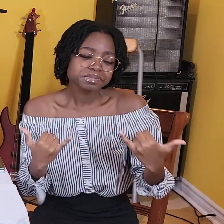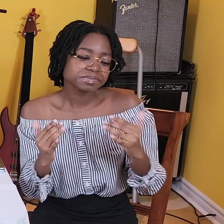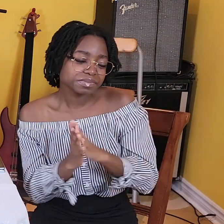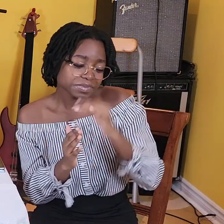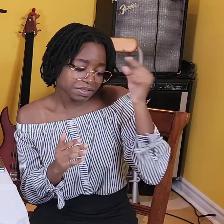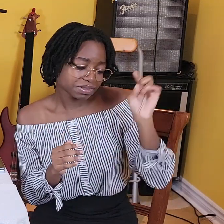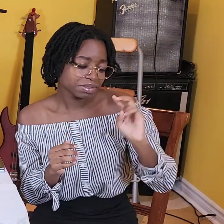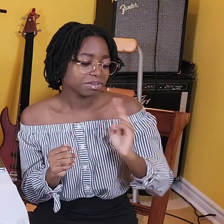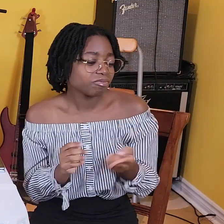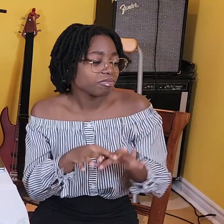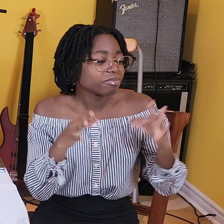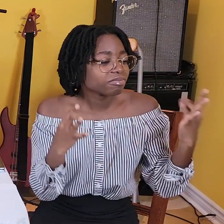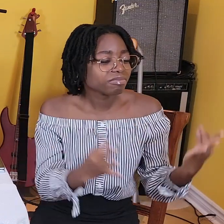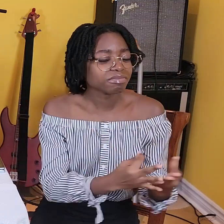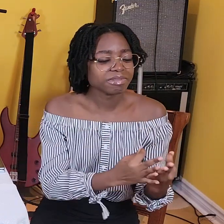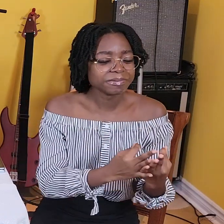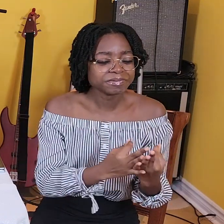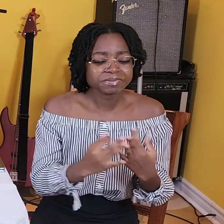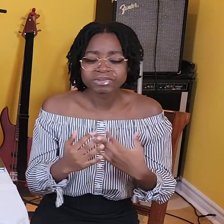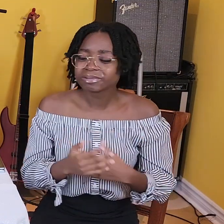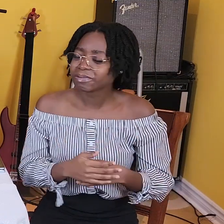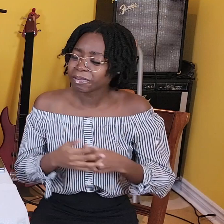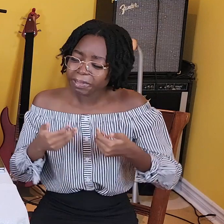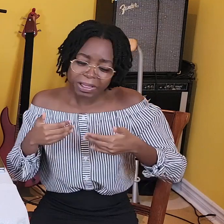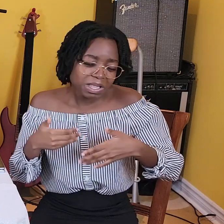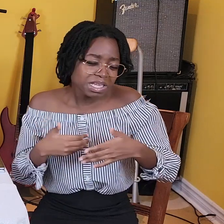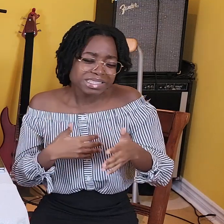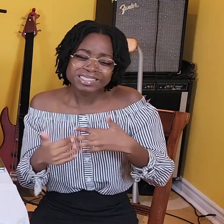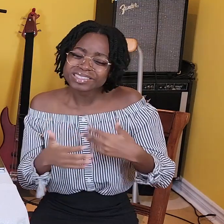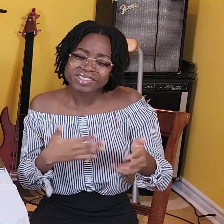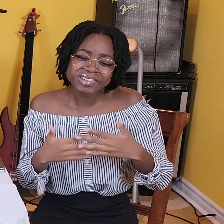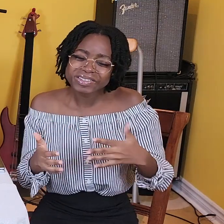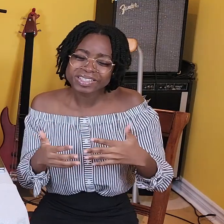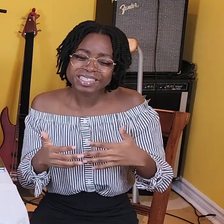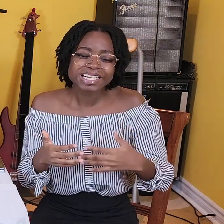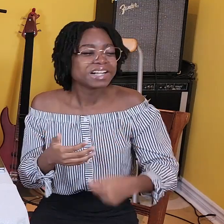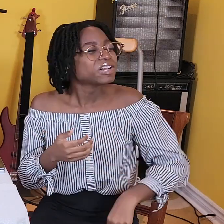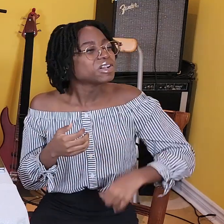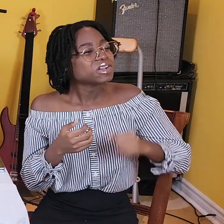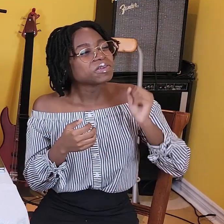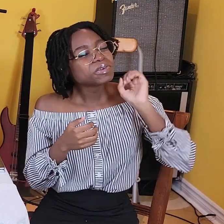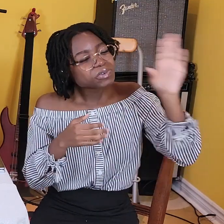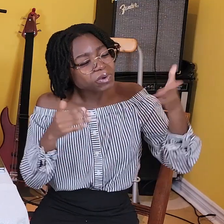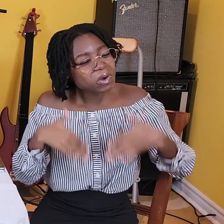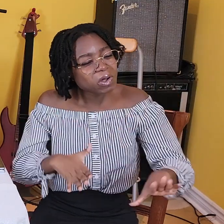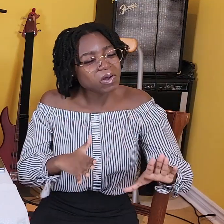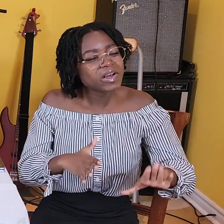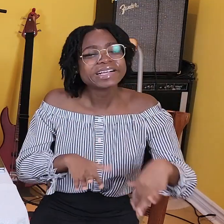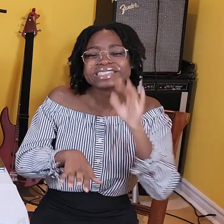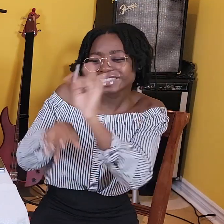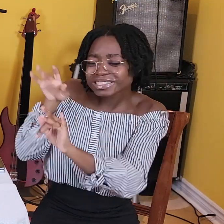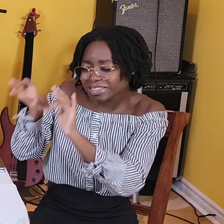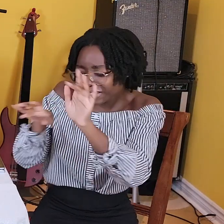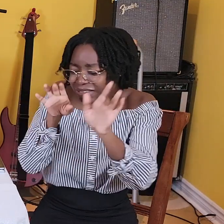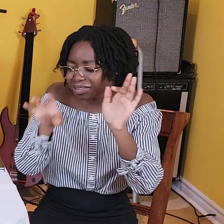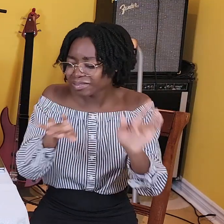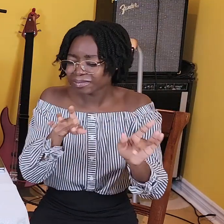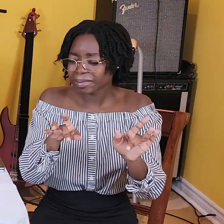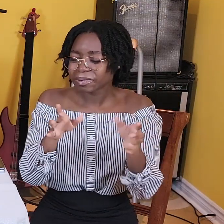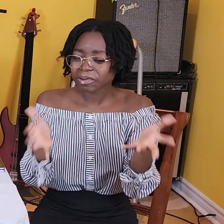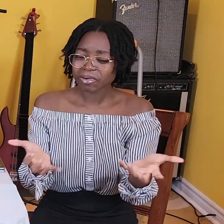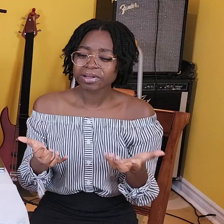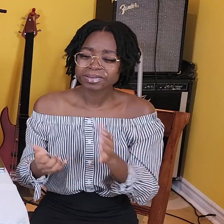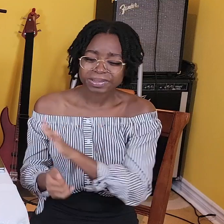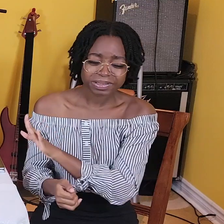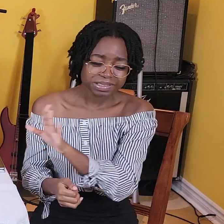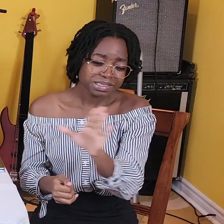ones, however you want to reach them, mighty God, we say, please reach them, oh God, so that they will find their way to you, so that they will surrender